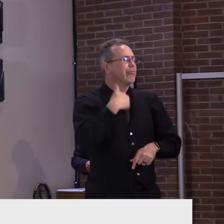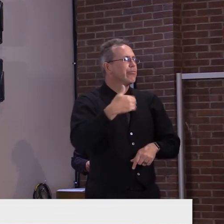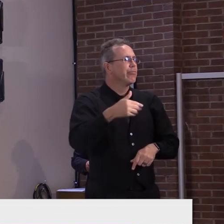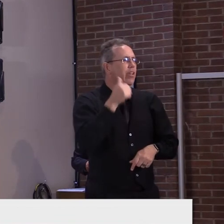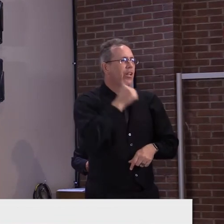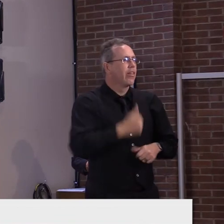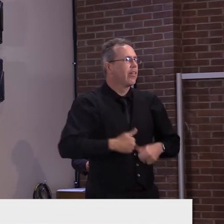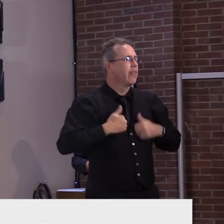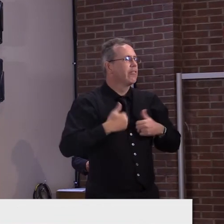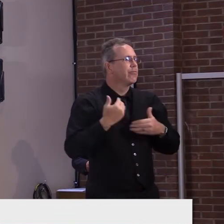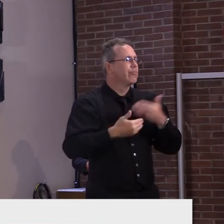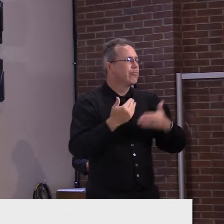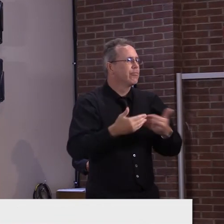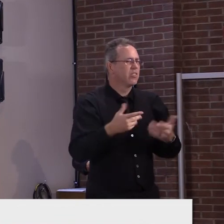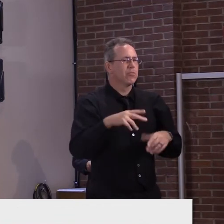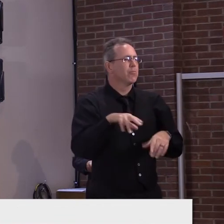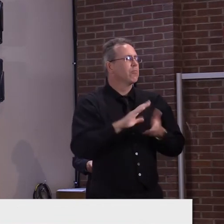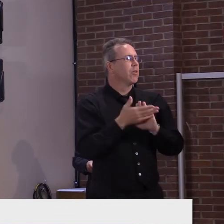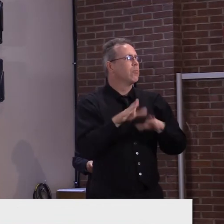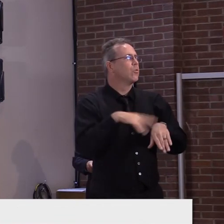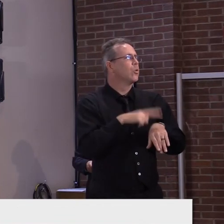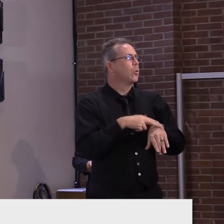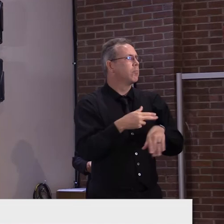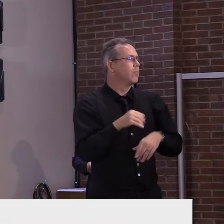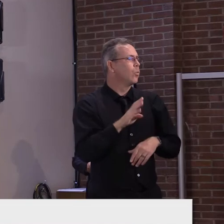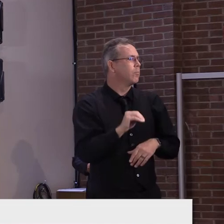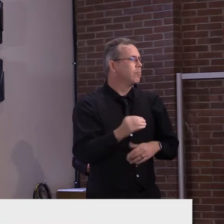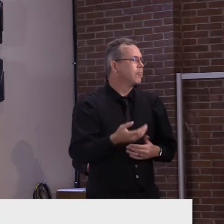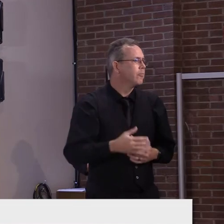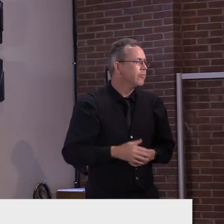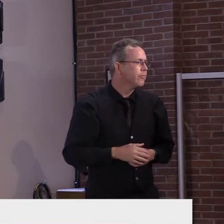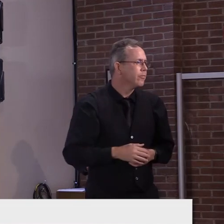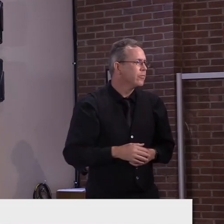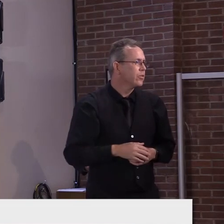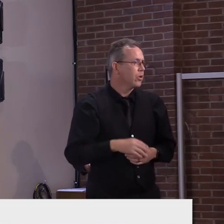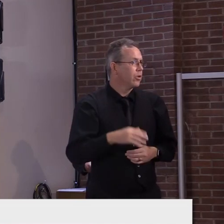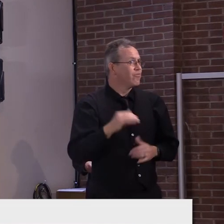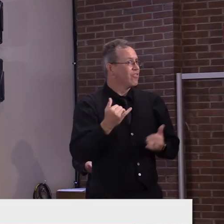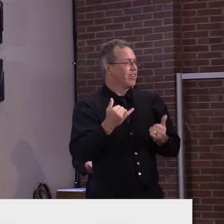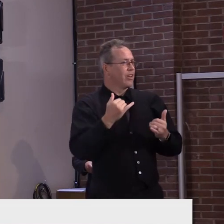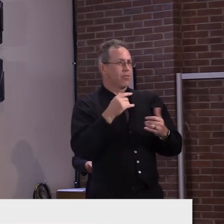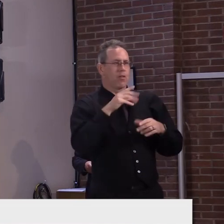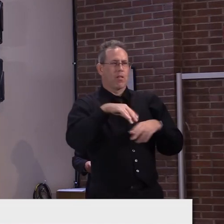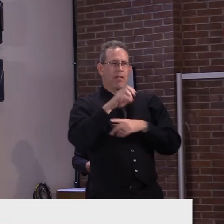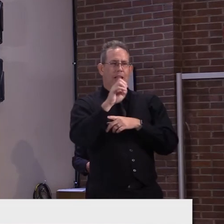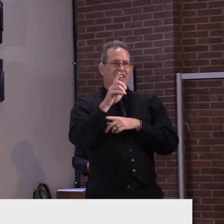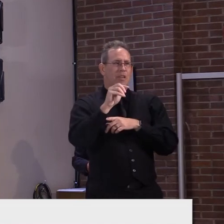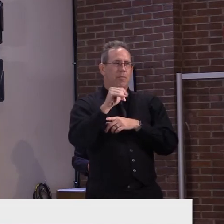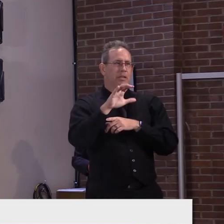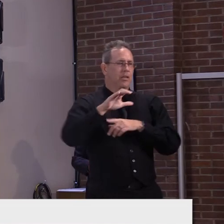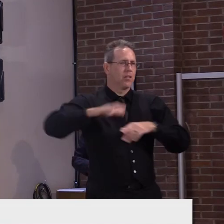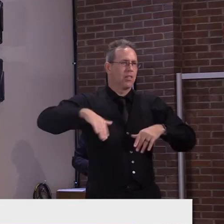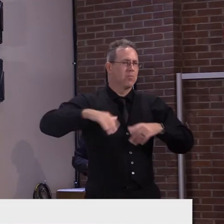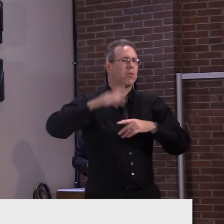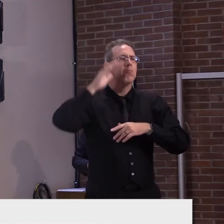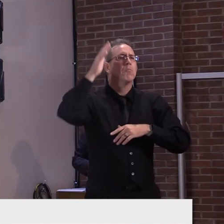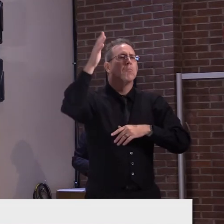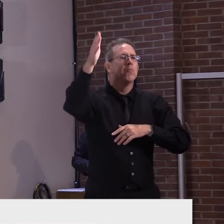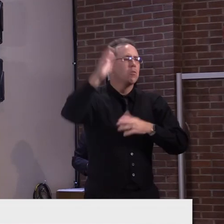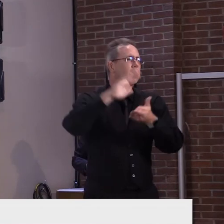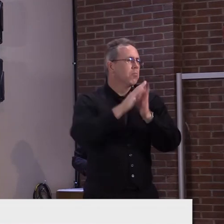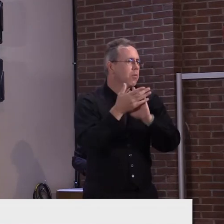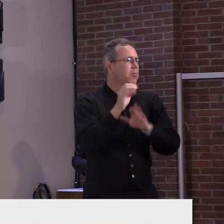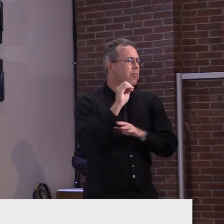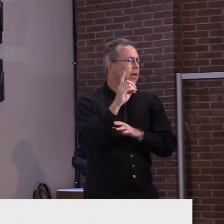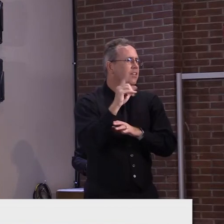little early to say we're there yet. I think what will bring us closer to that will be when our country does have